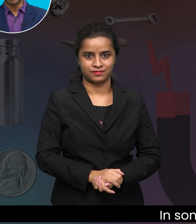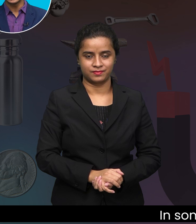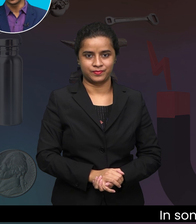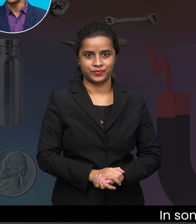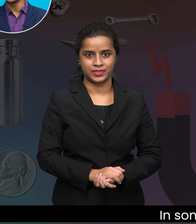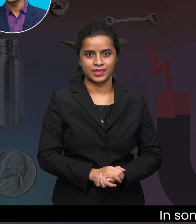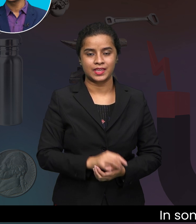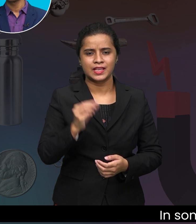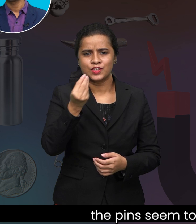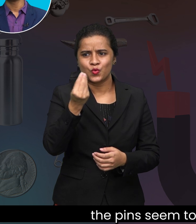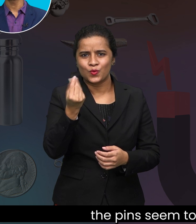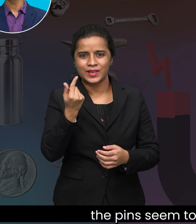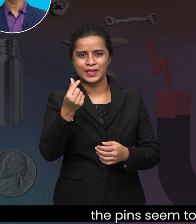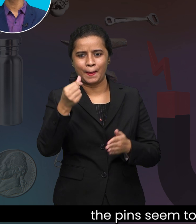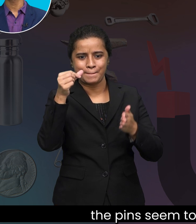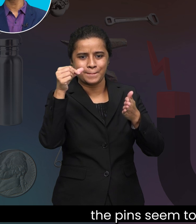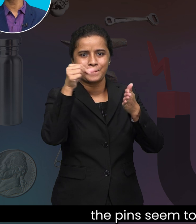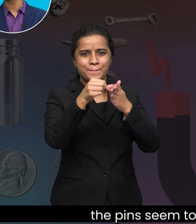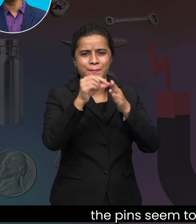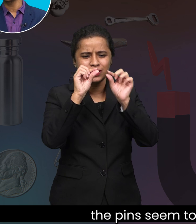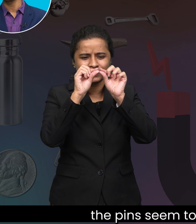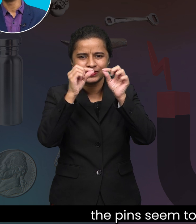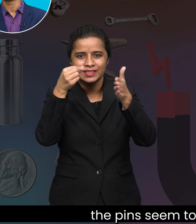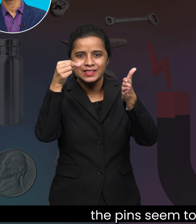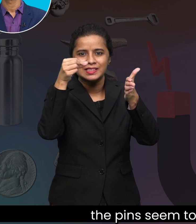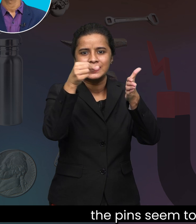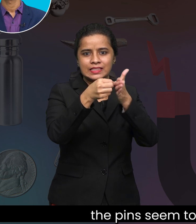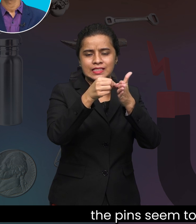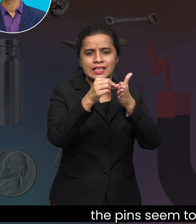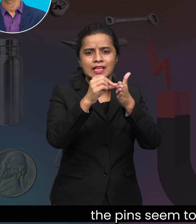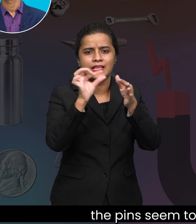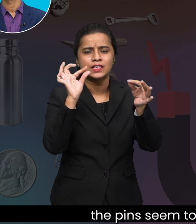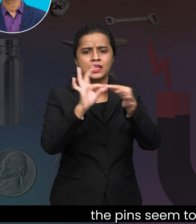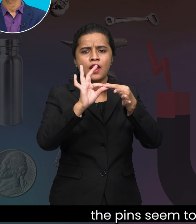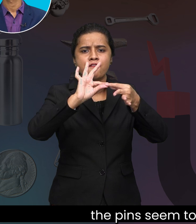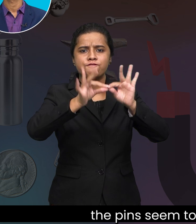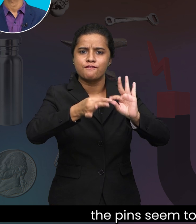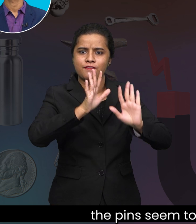In some pin holders, the pins seem to be sticking to the holder.